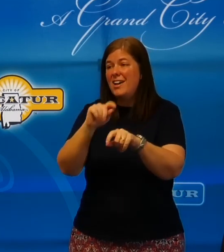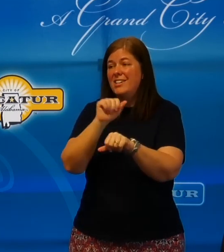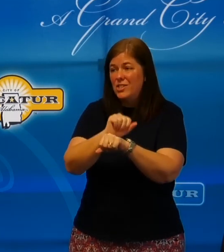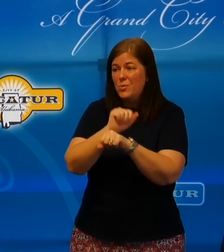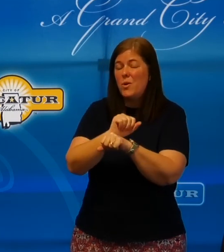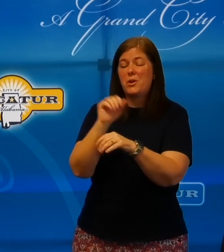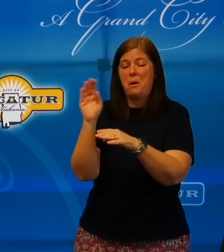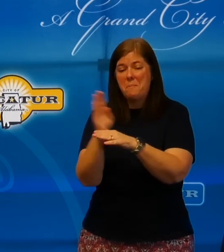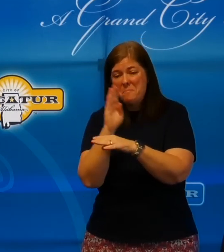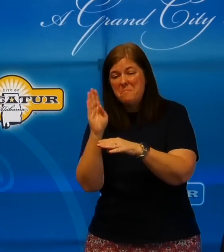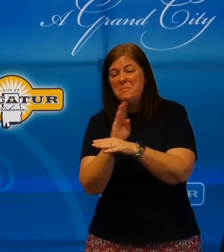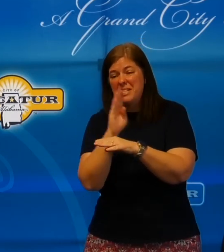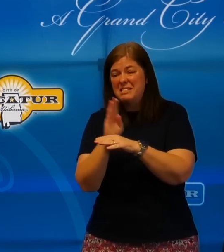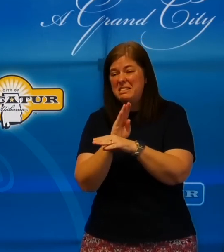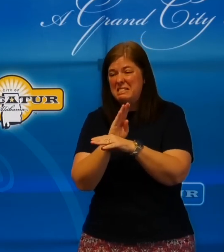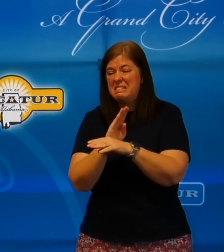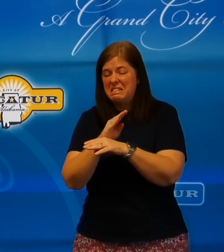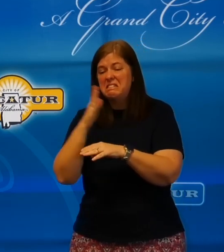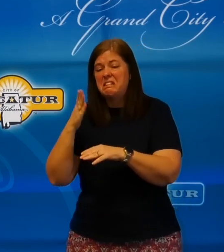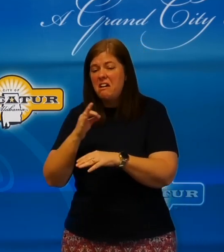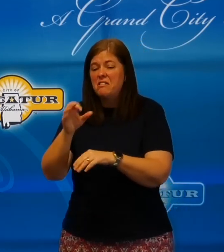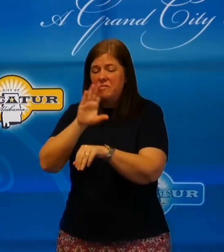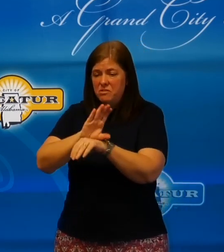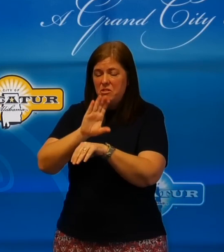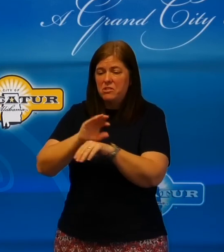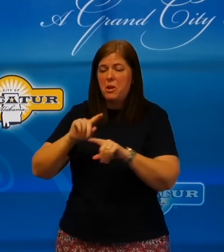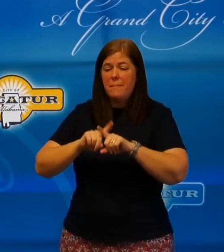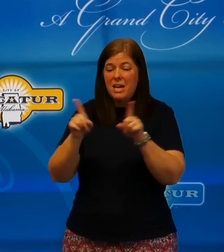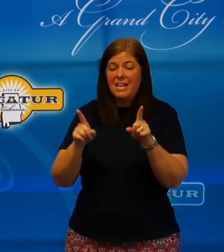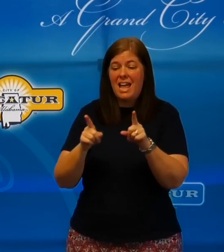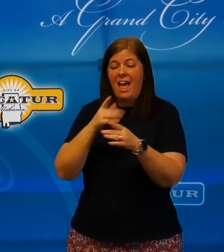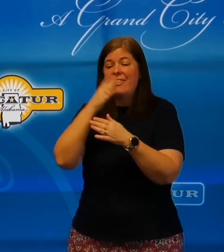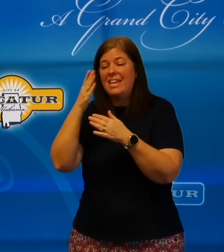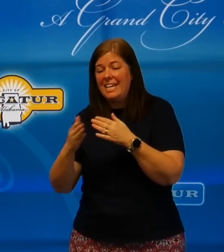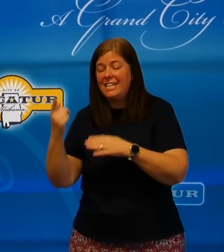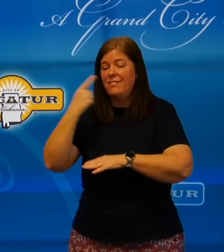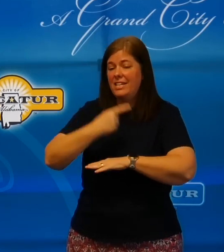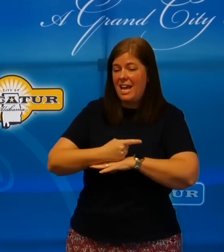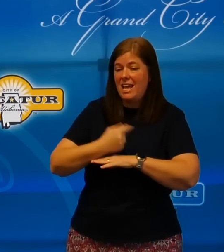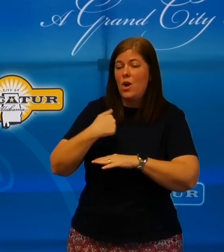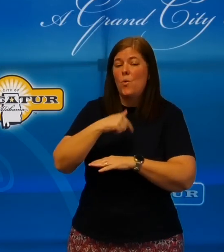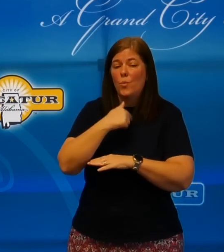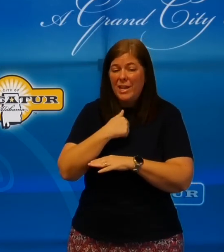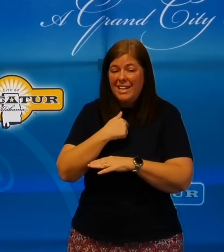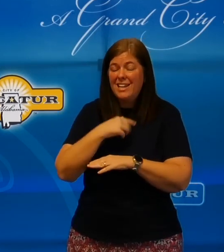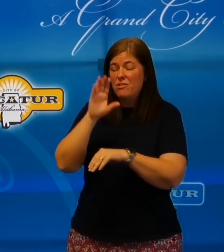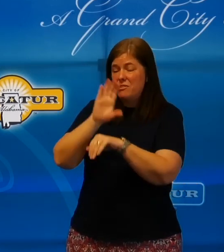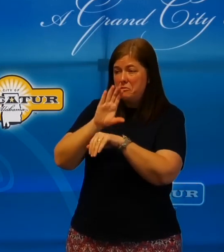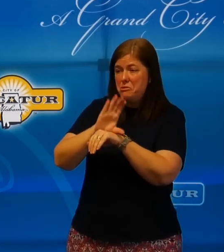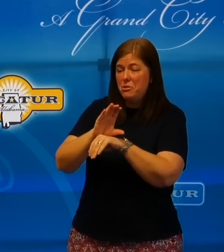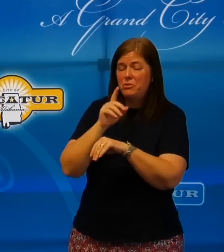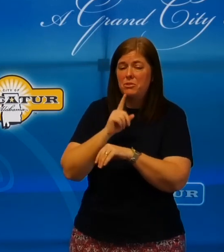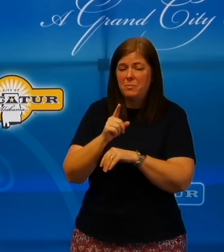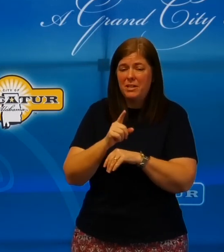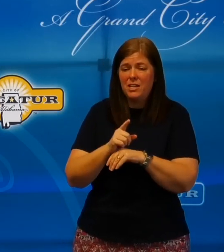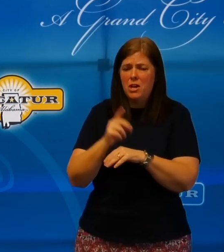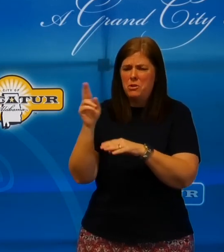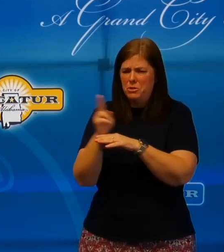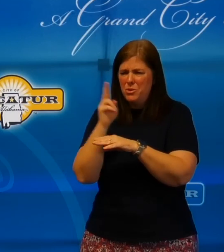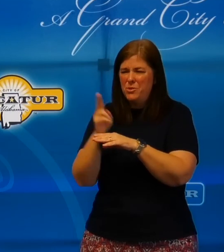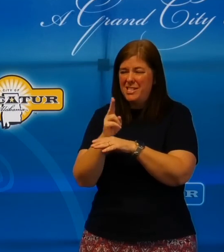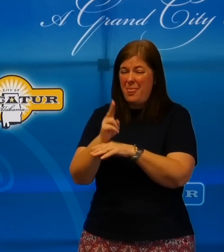business aspect of church. But at the end of the day, I think we, the church, should be utilizing the power, the